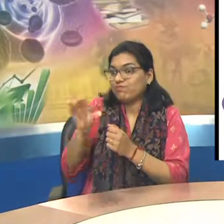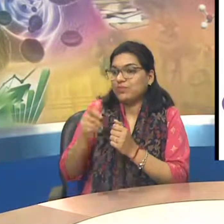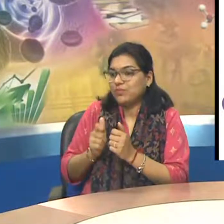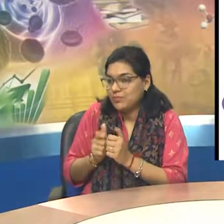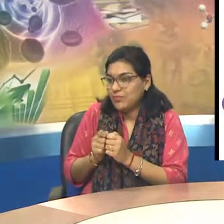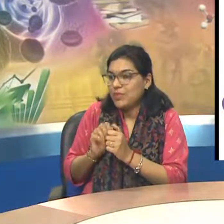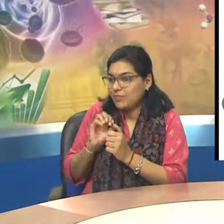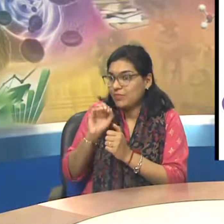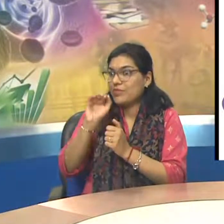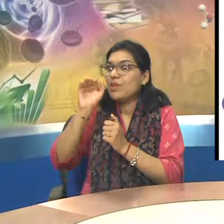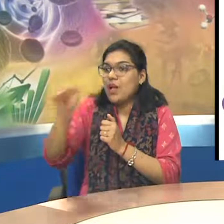feedback.